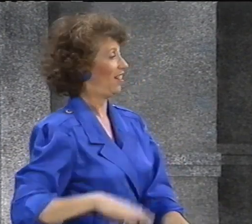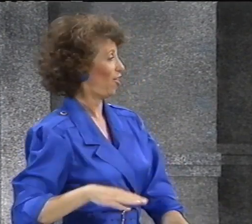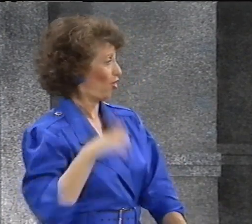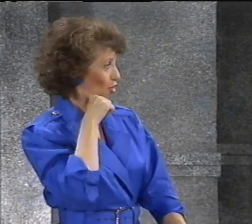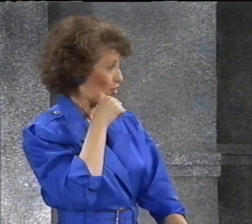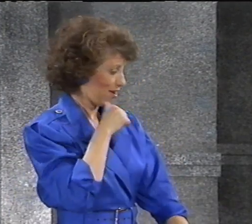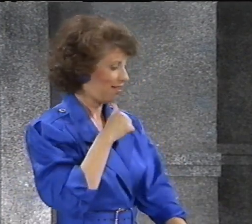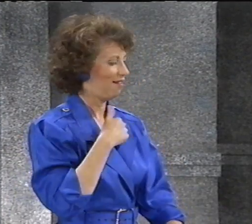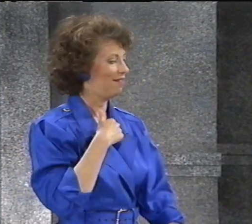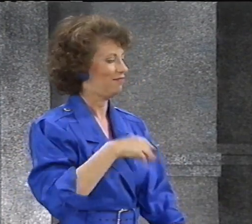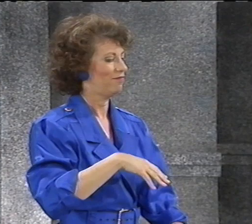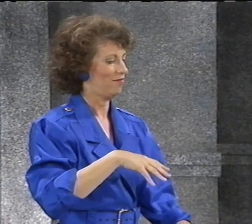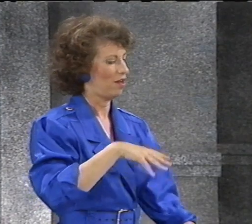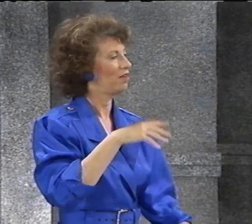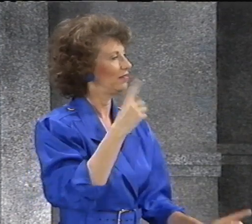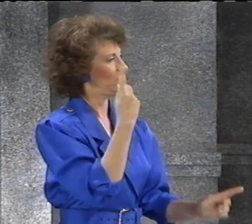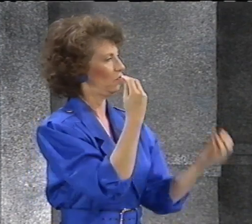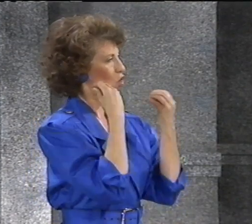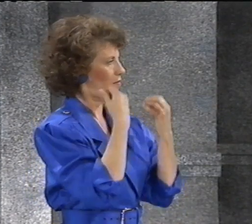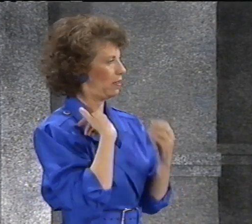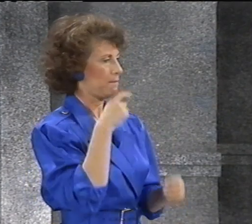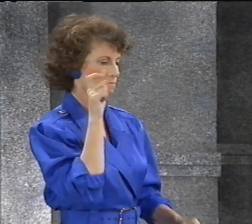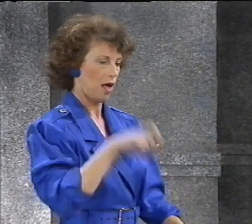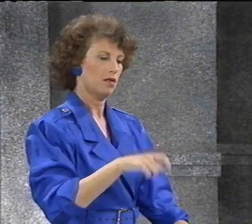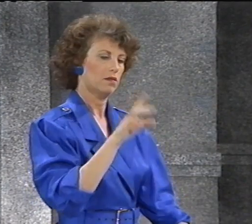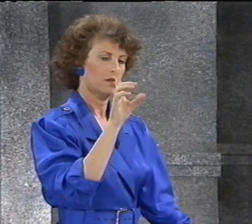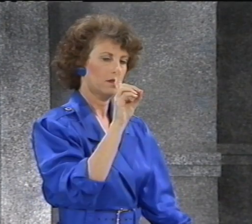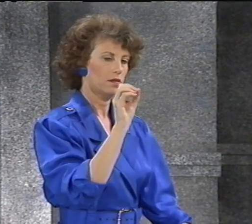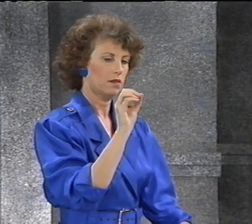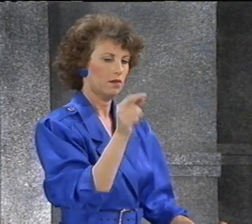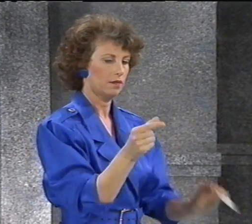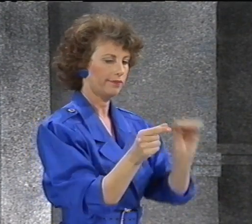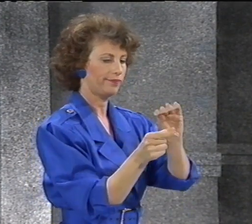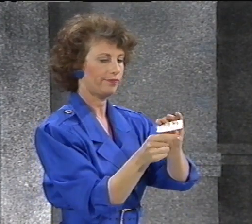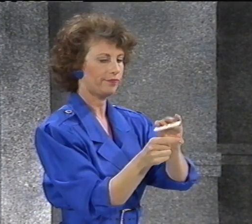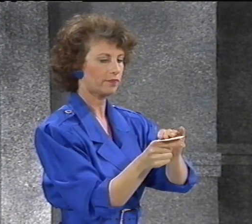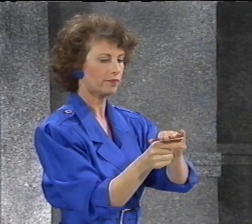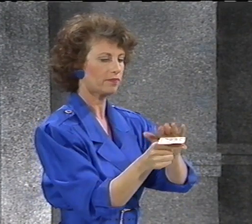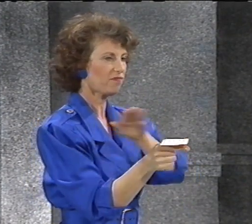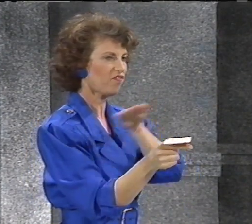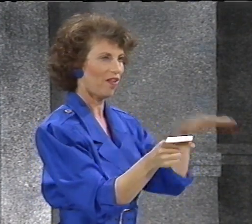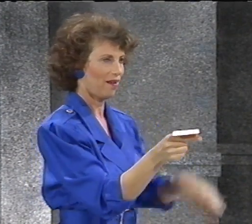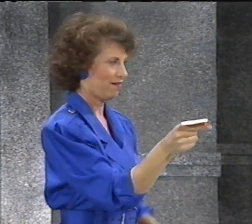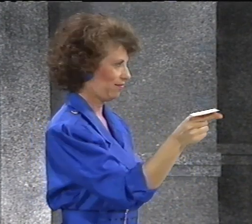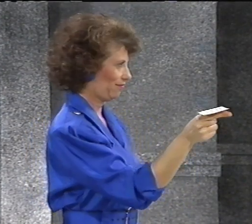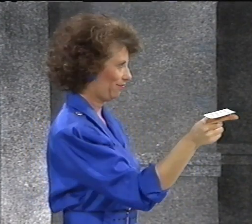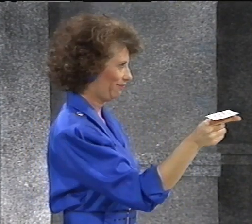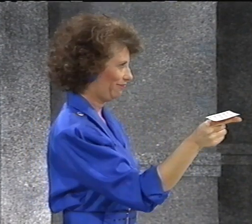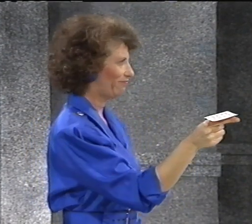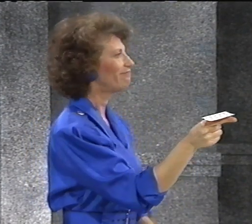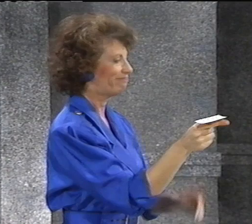When I was a little girl, I was taught that the G should be flat. You could put something on top of it.